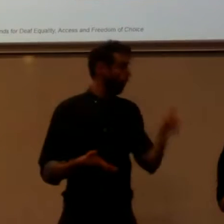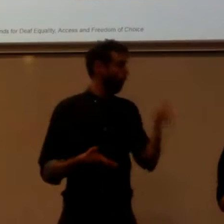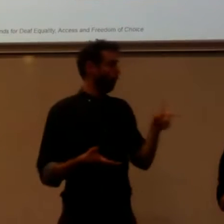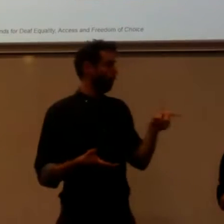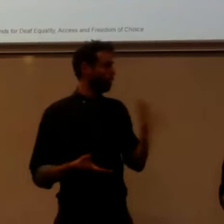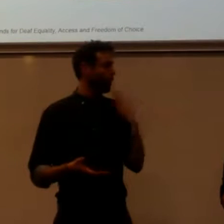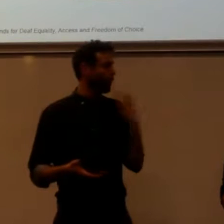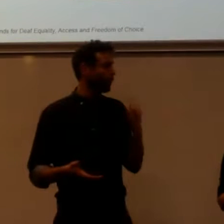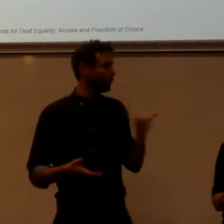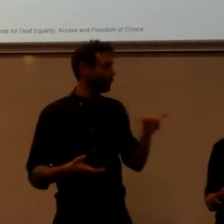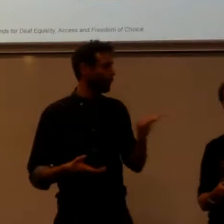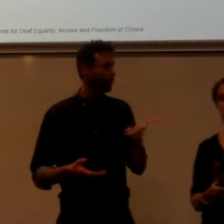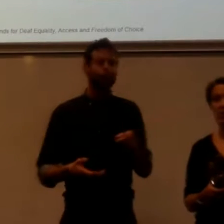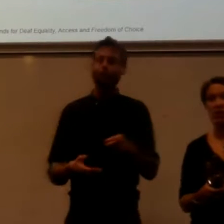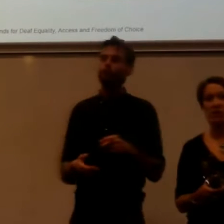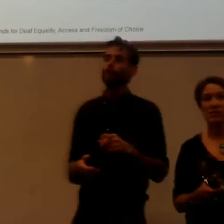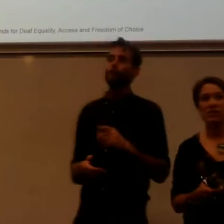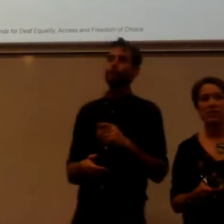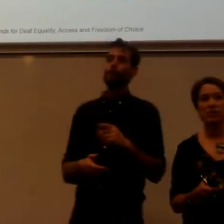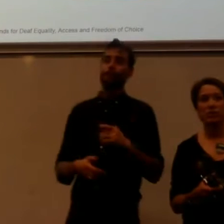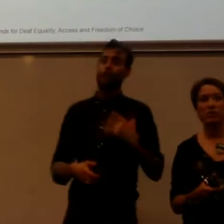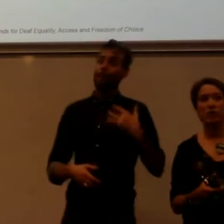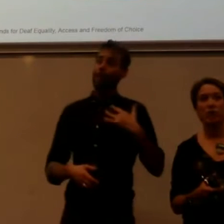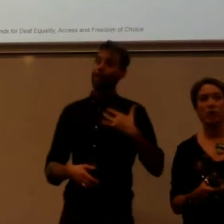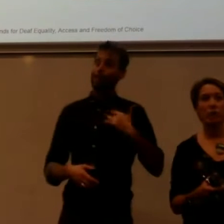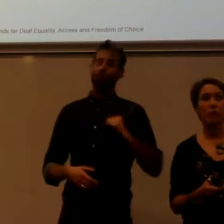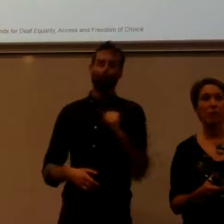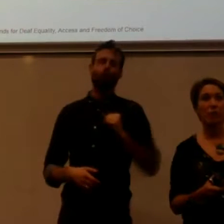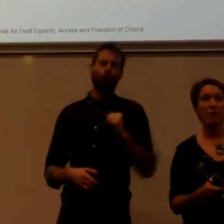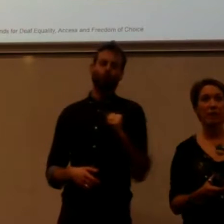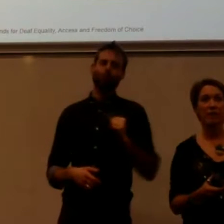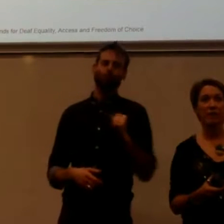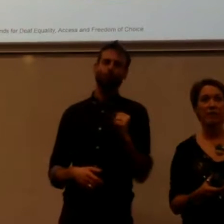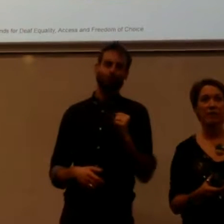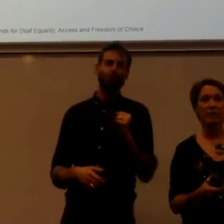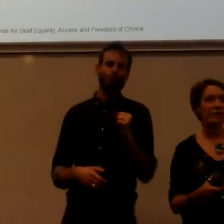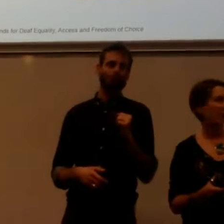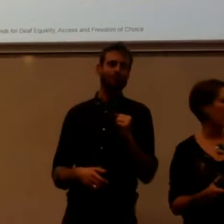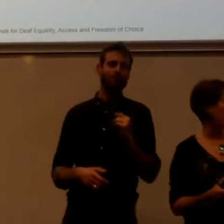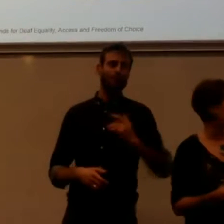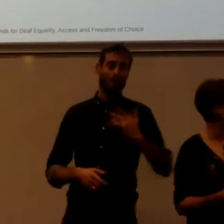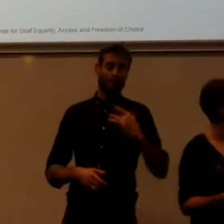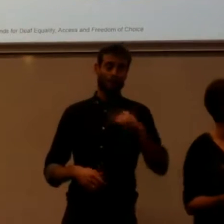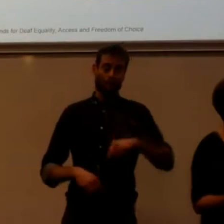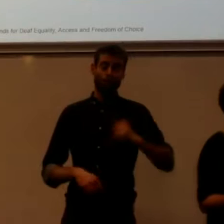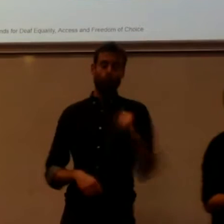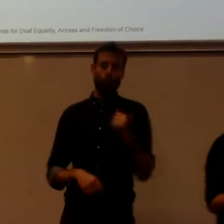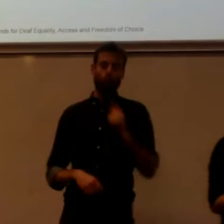do have to be living in Scotland to apply.